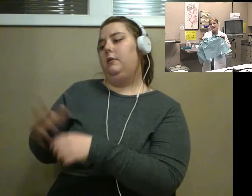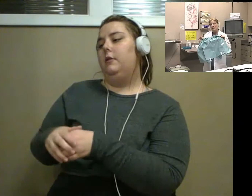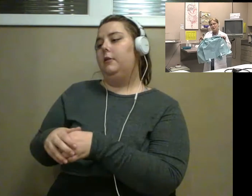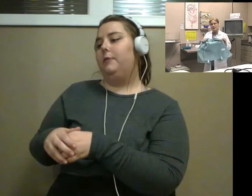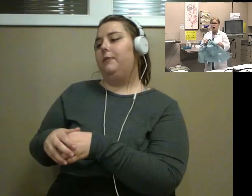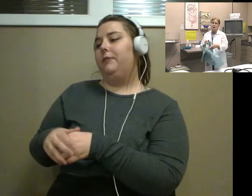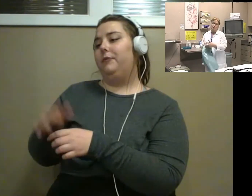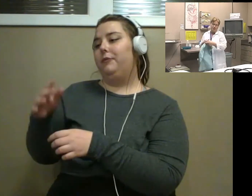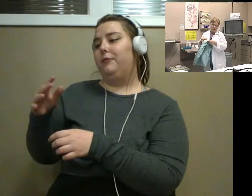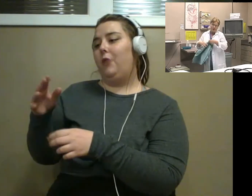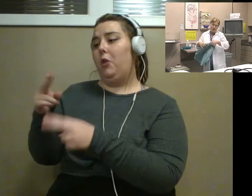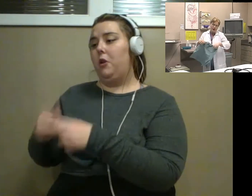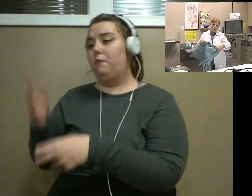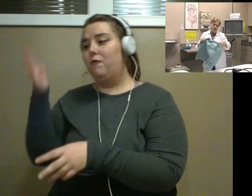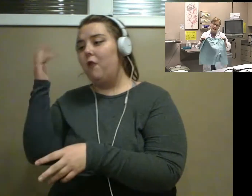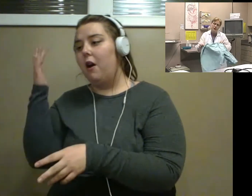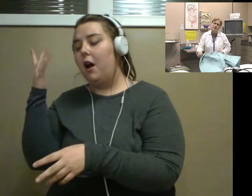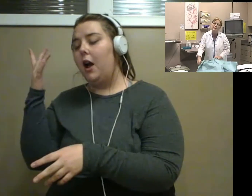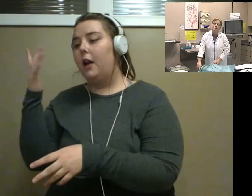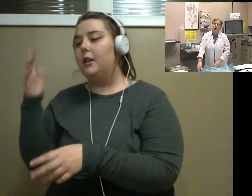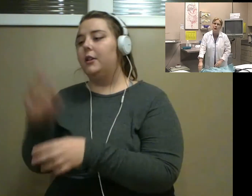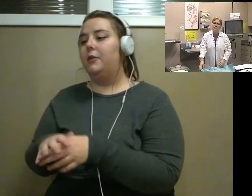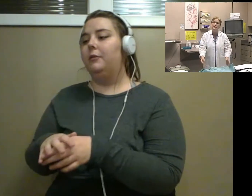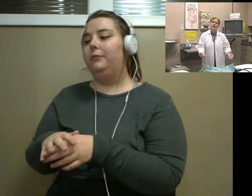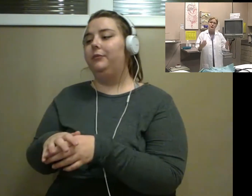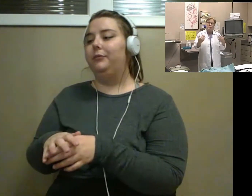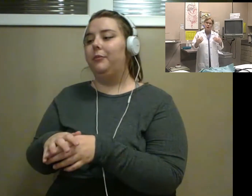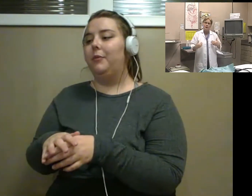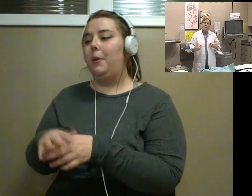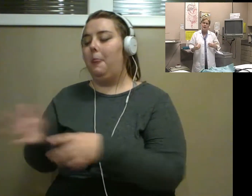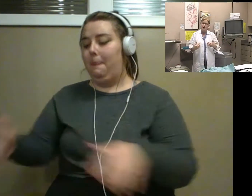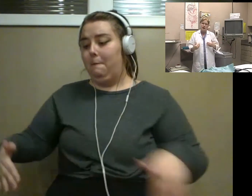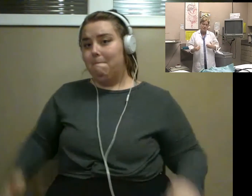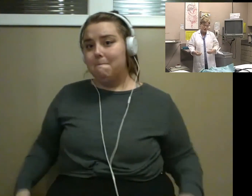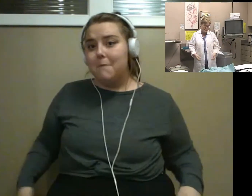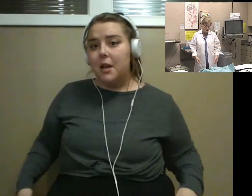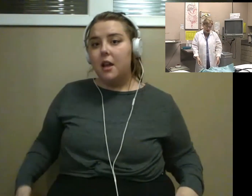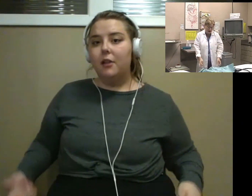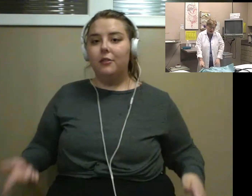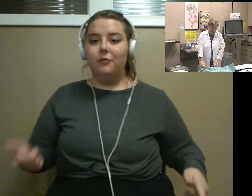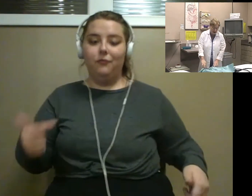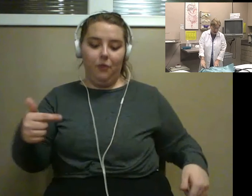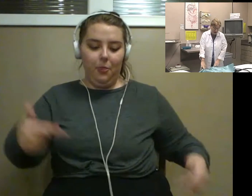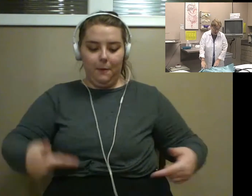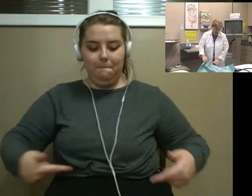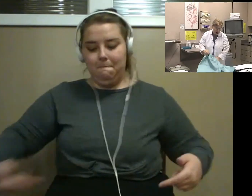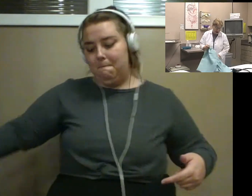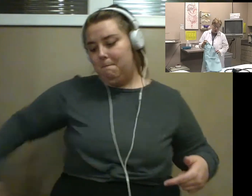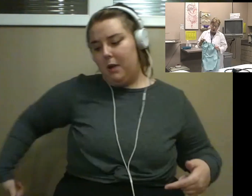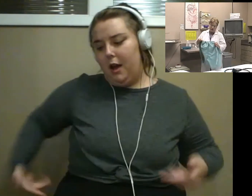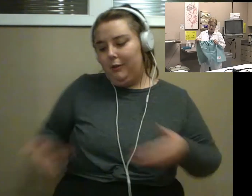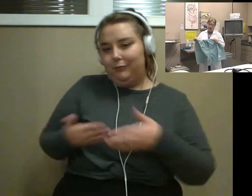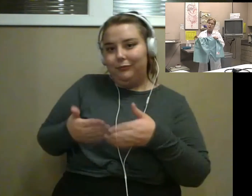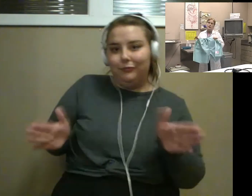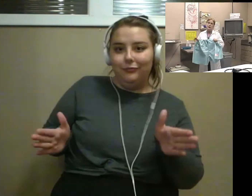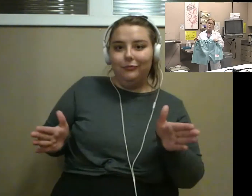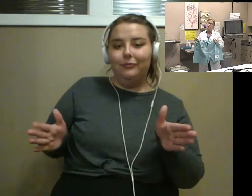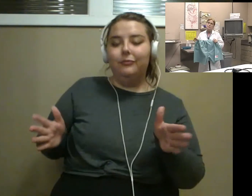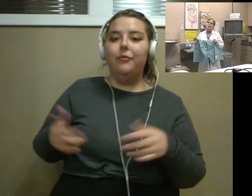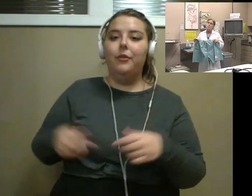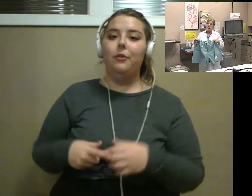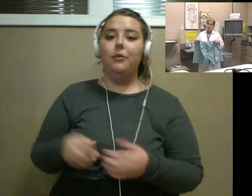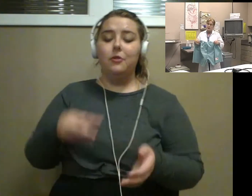is facing the physician. The patient is covered up. The nurse is on the opposite side. So it's actually